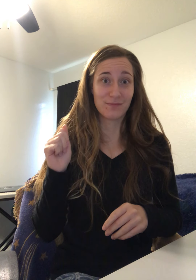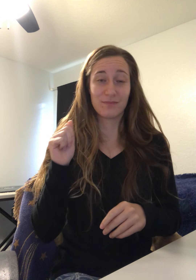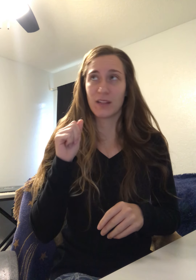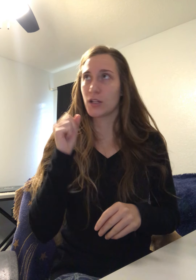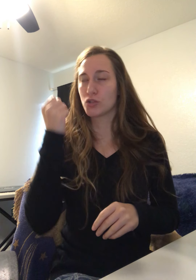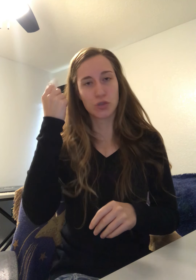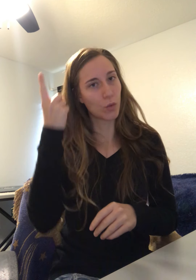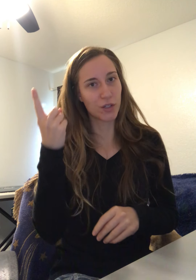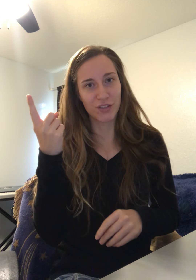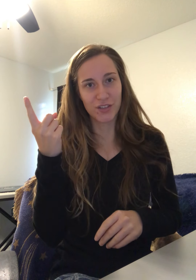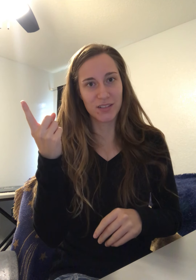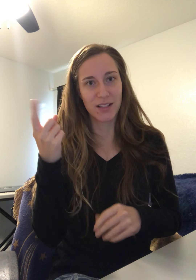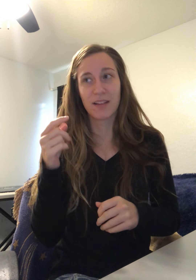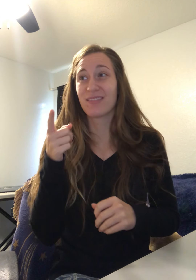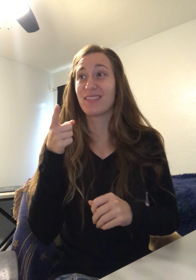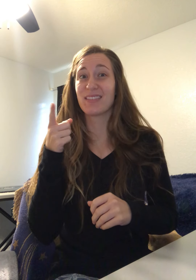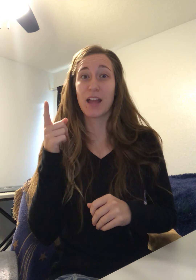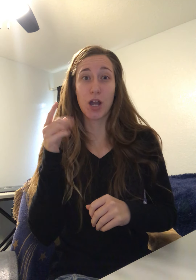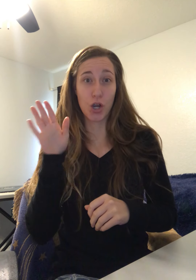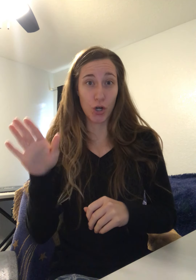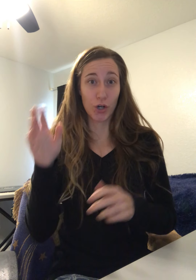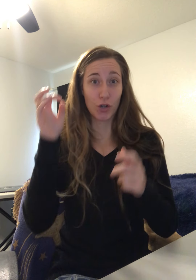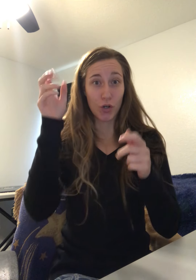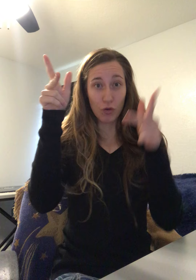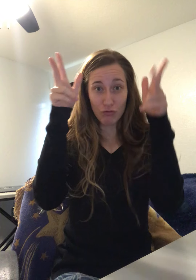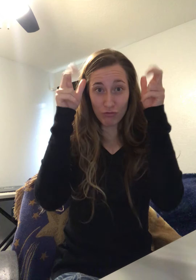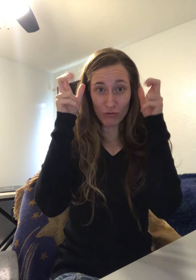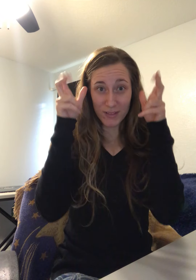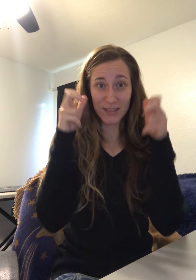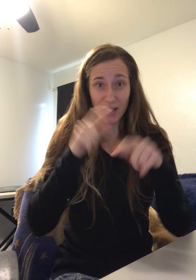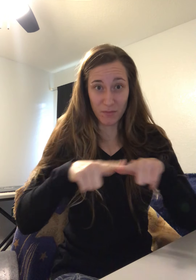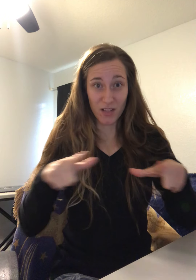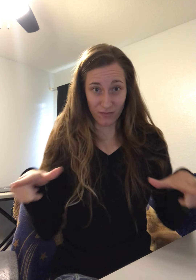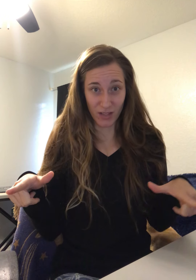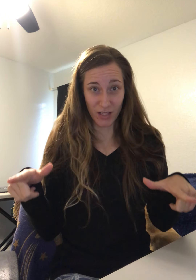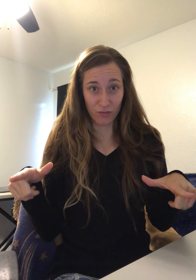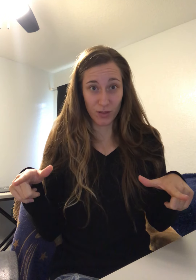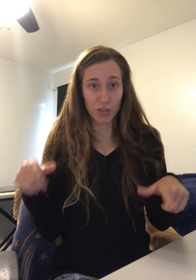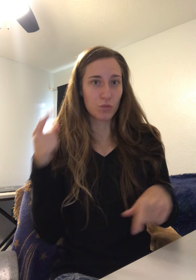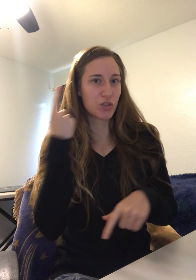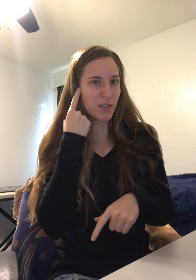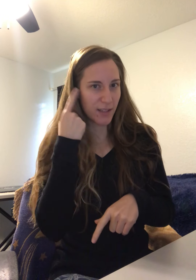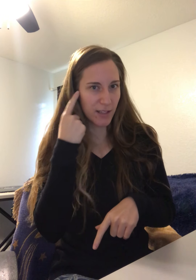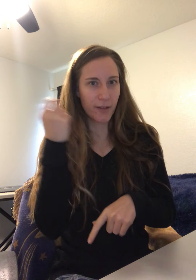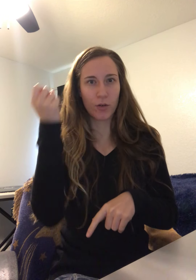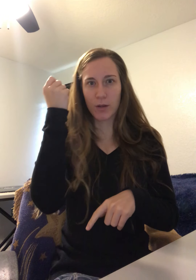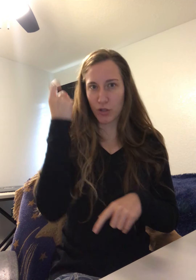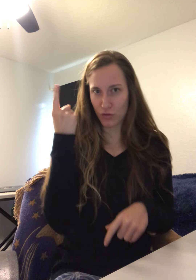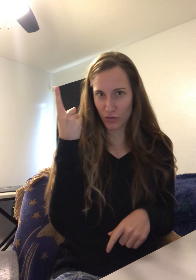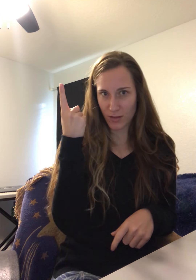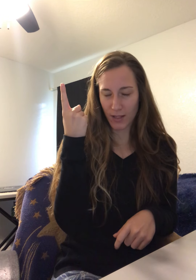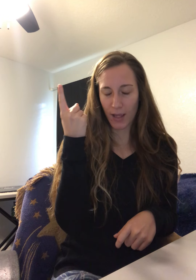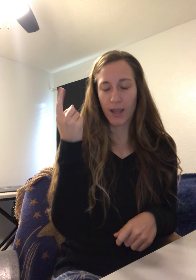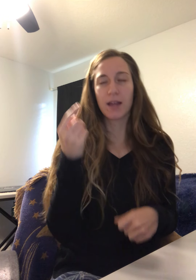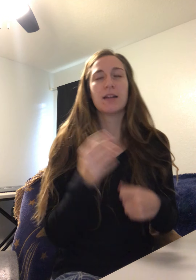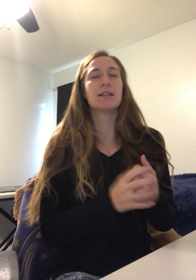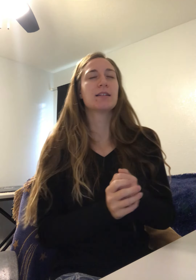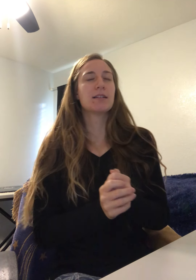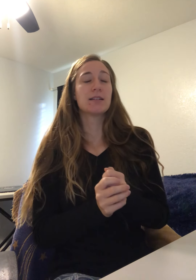receptive language, so her ability to kind of hear and understand what you're saying, is way greater